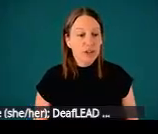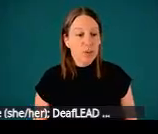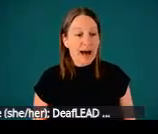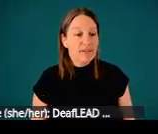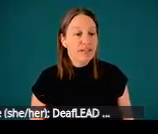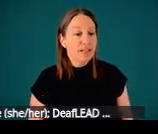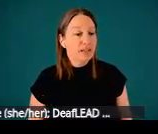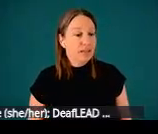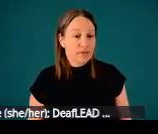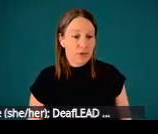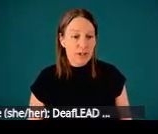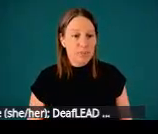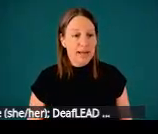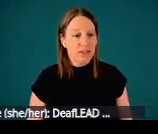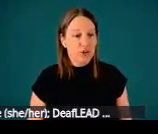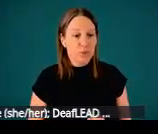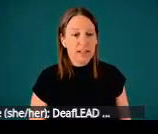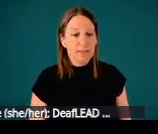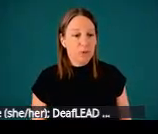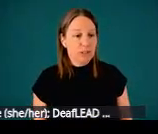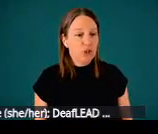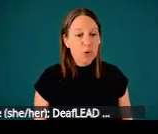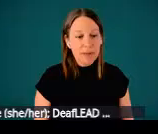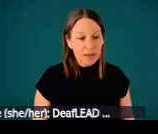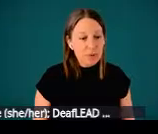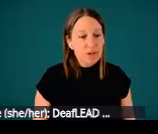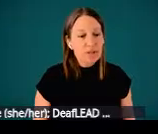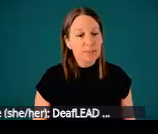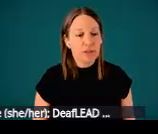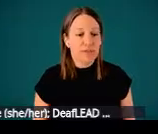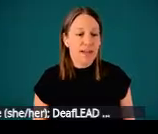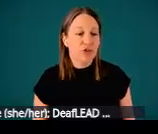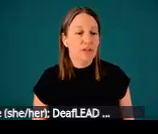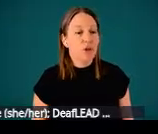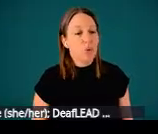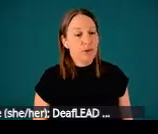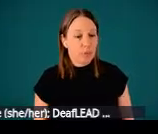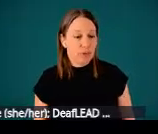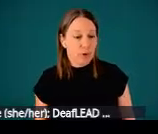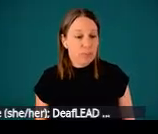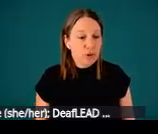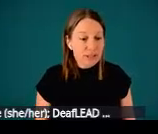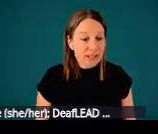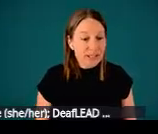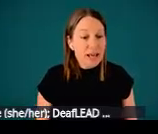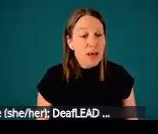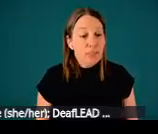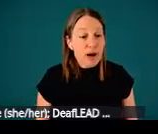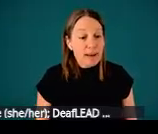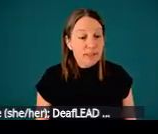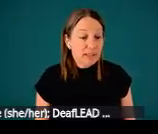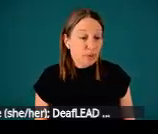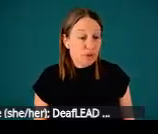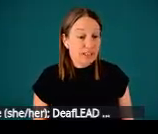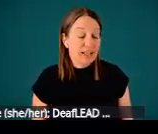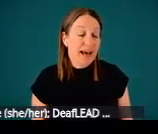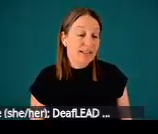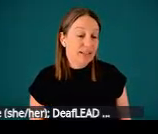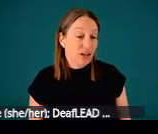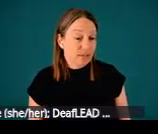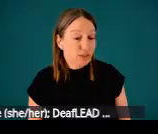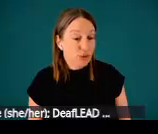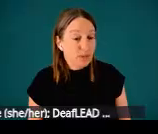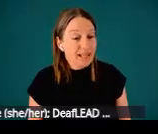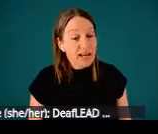urgent matter. So having information passed on directly between two people is much faster than going through a third person. Perhaps this person